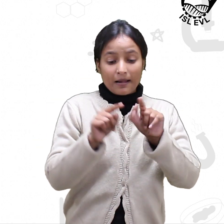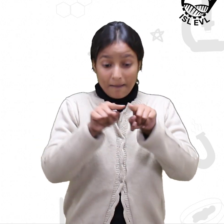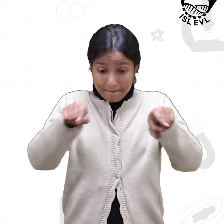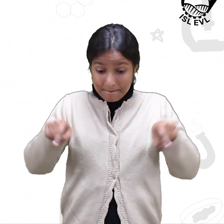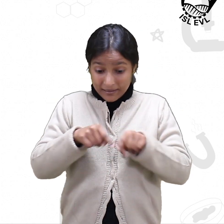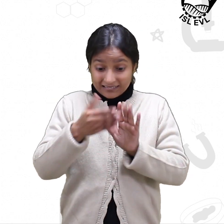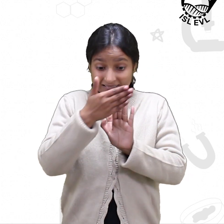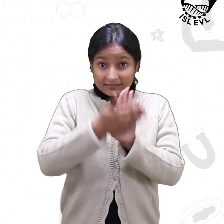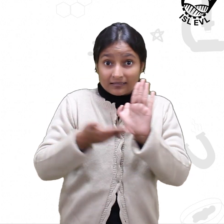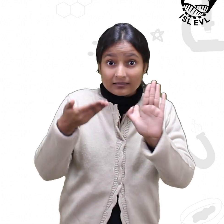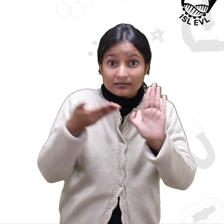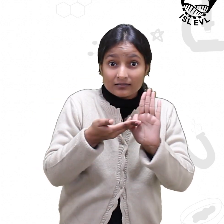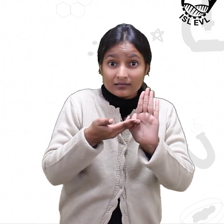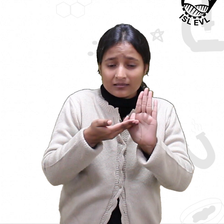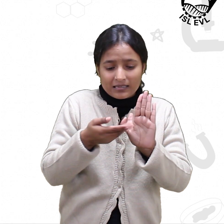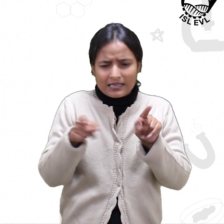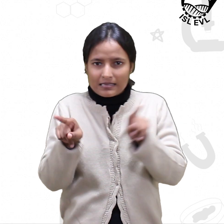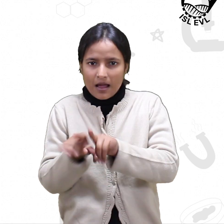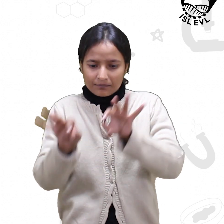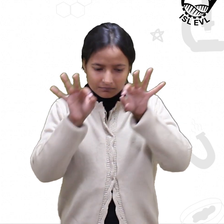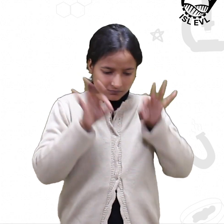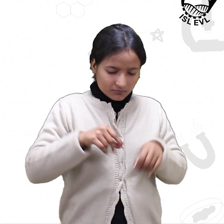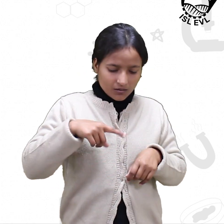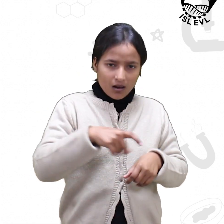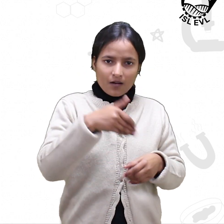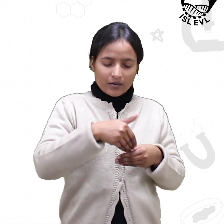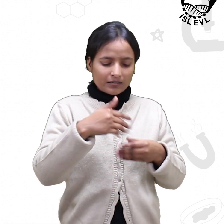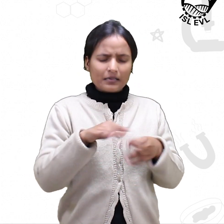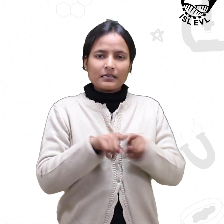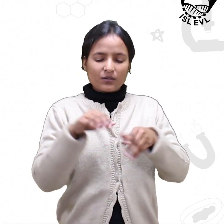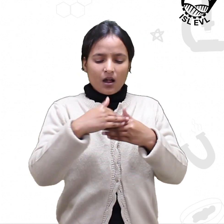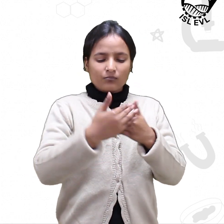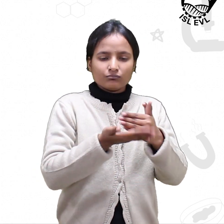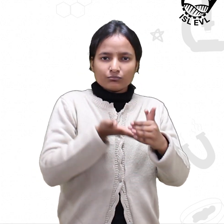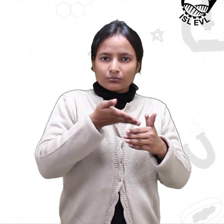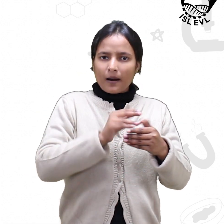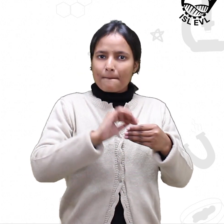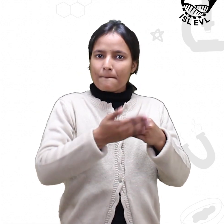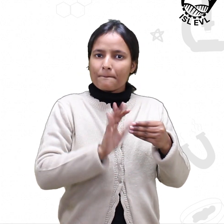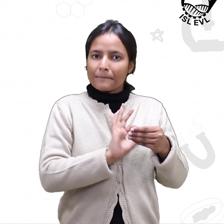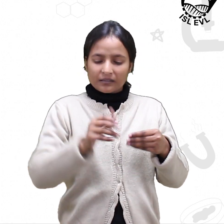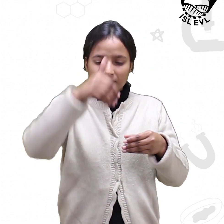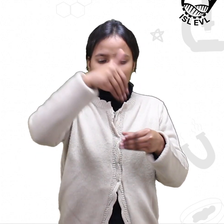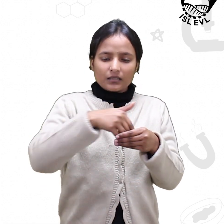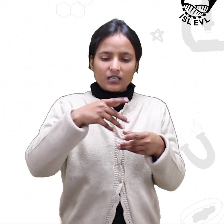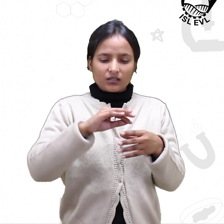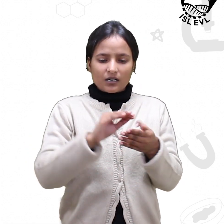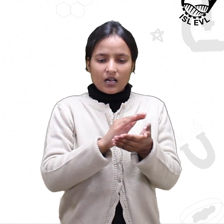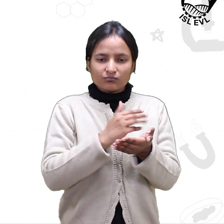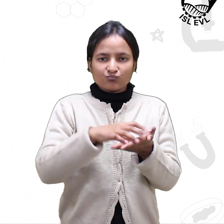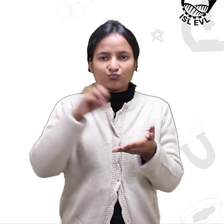do this, and you have like a flat fillet, and the muscles are, flattened out. And it's, as I said, very, very